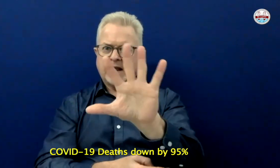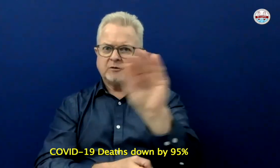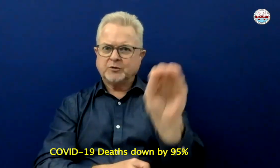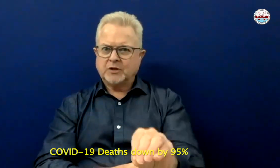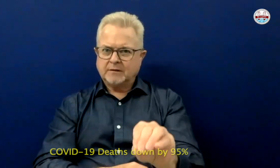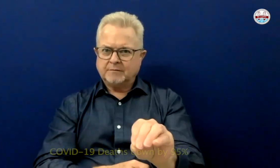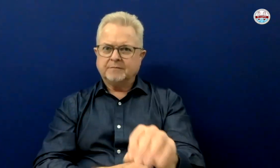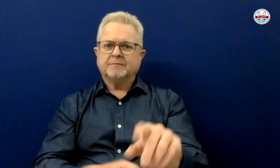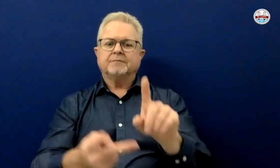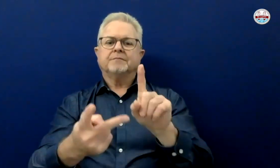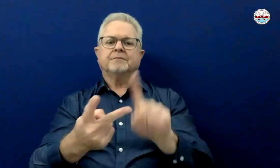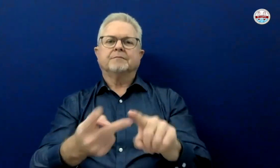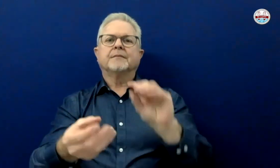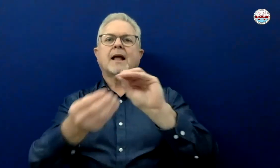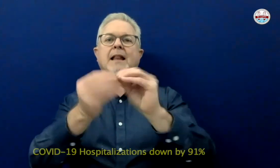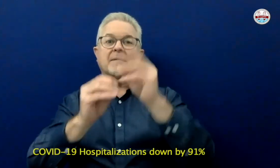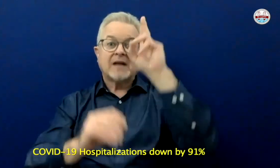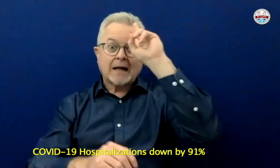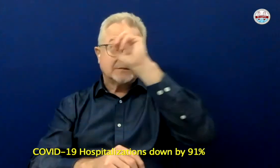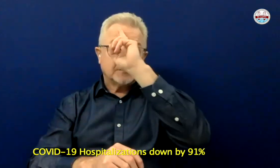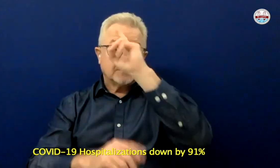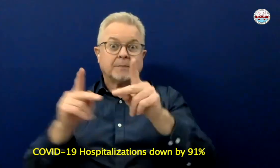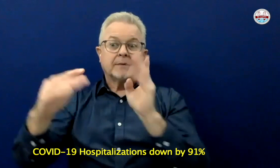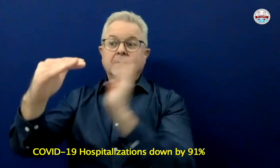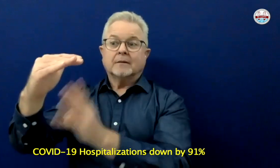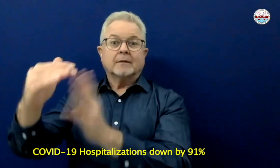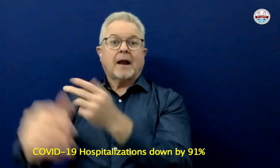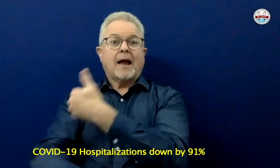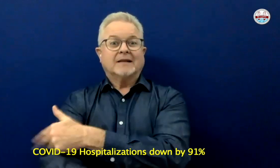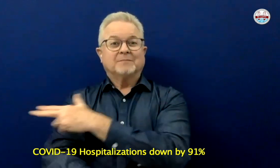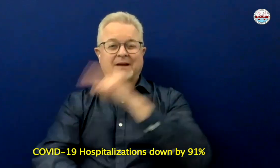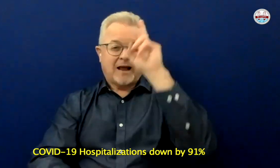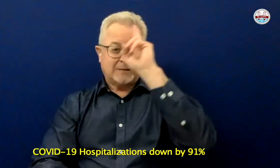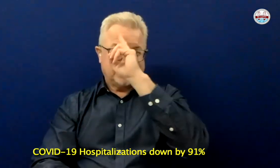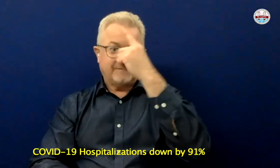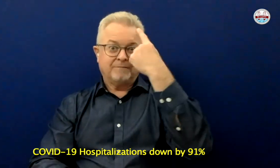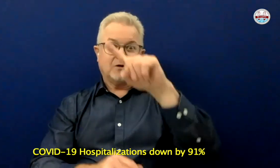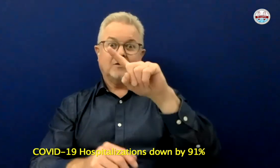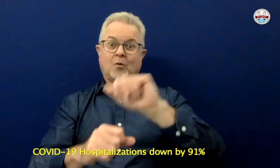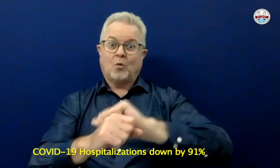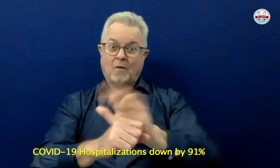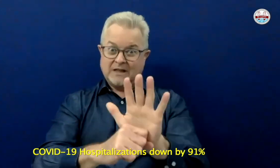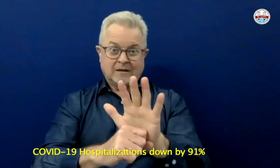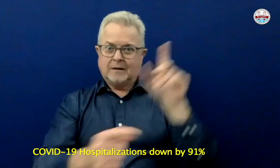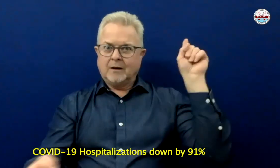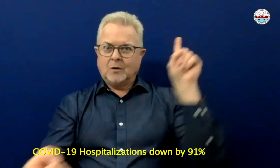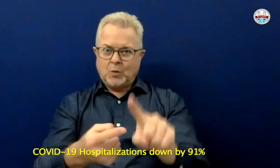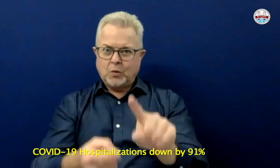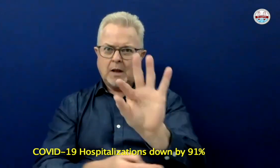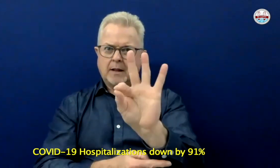of 2021, the deaths resulting from COVID-19 have gone down 95%, and hospitalizations have